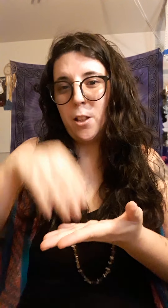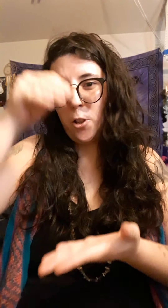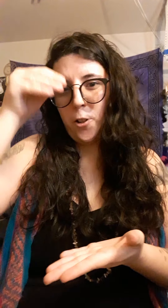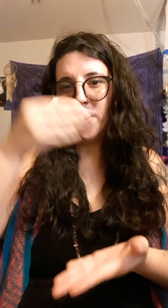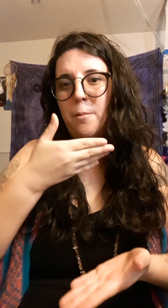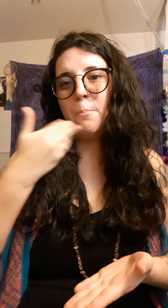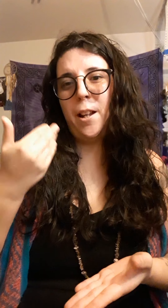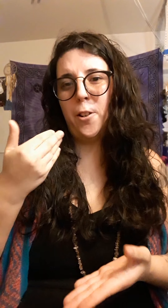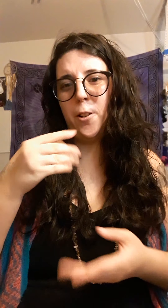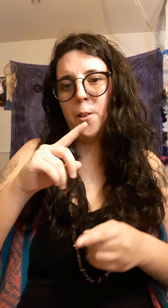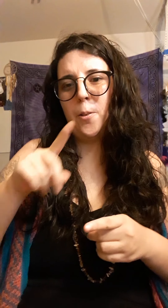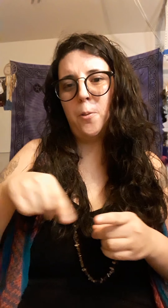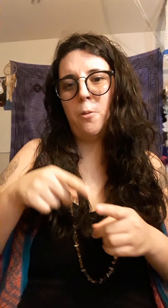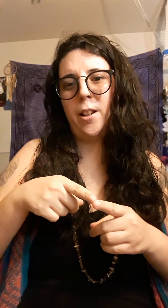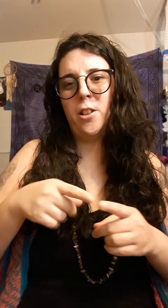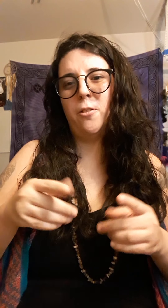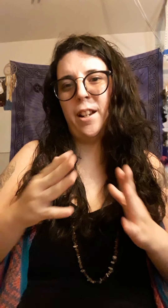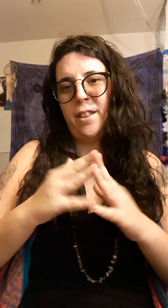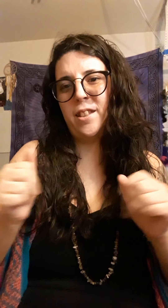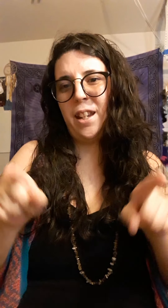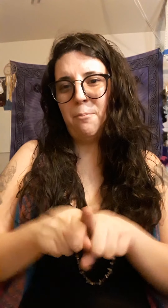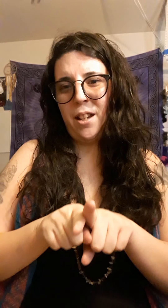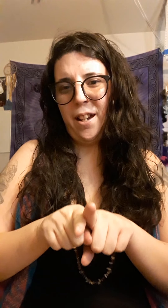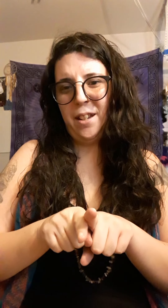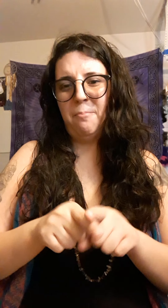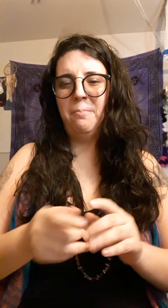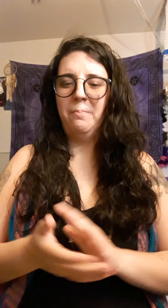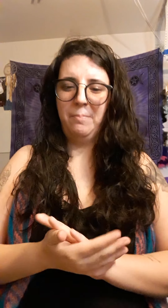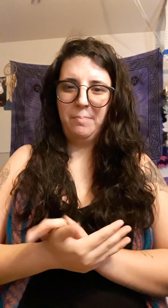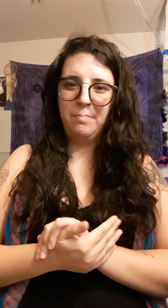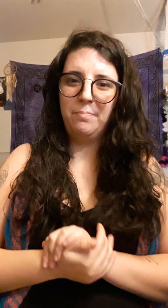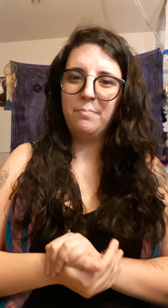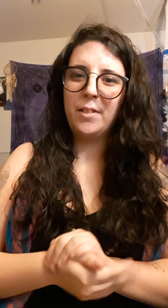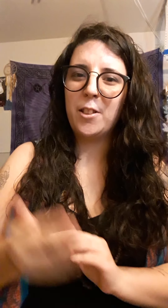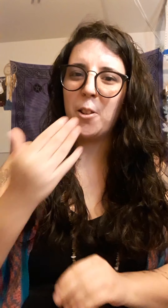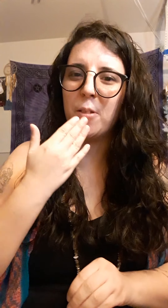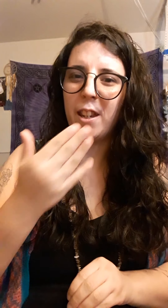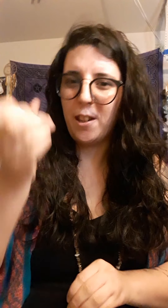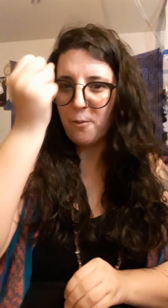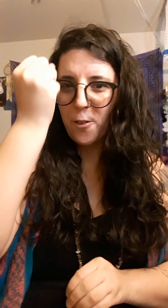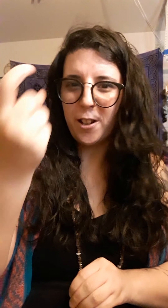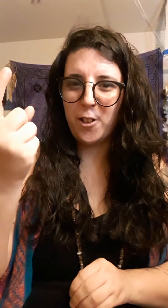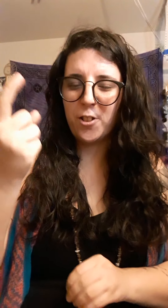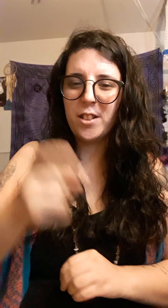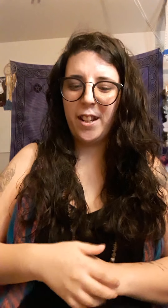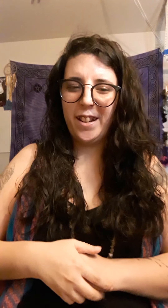learn better when I do it at the same time. So thank you for understanding.